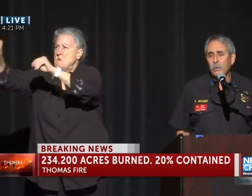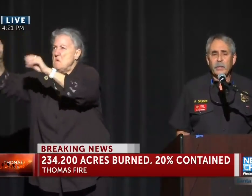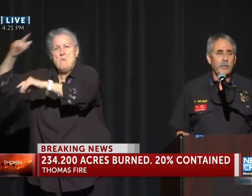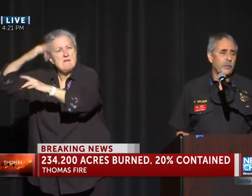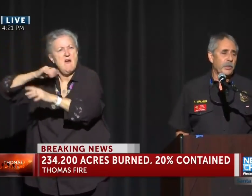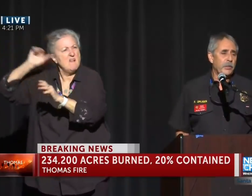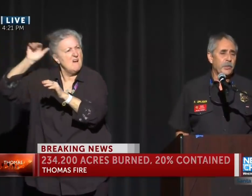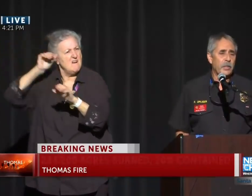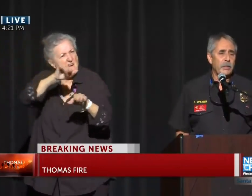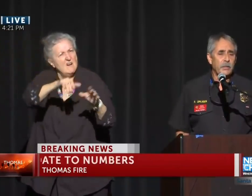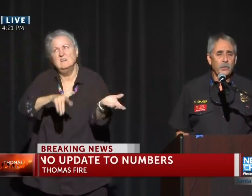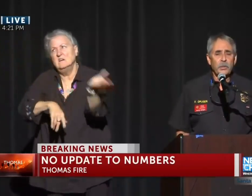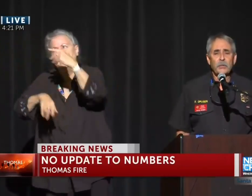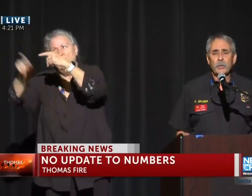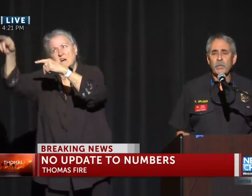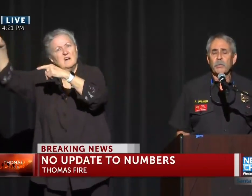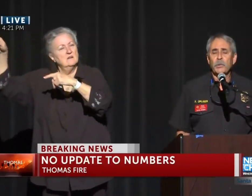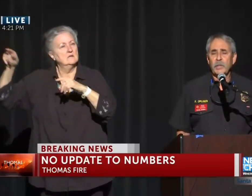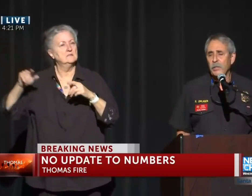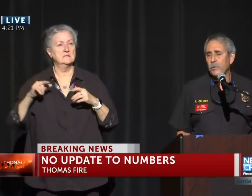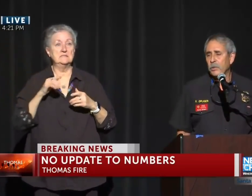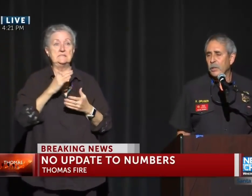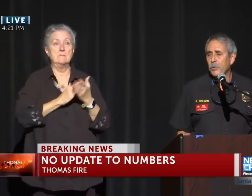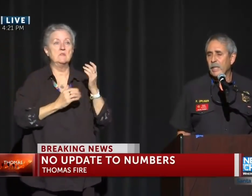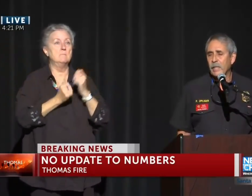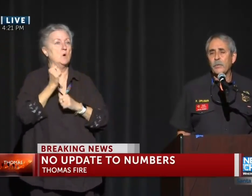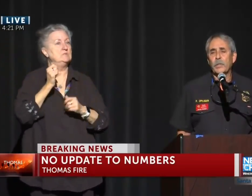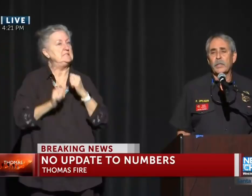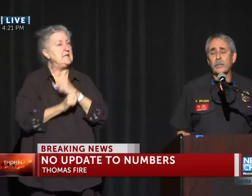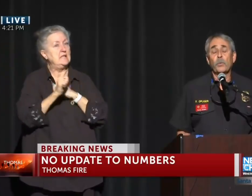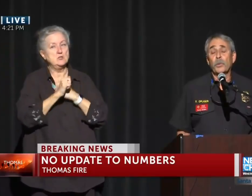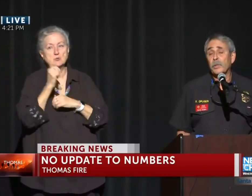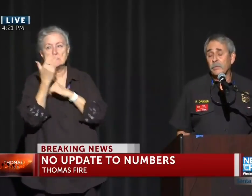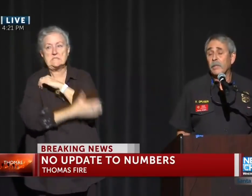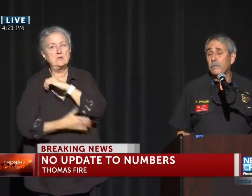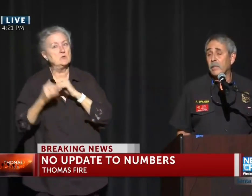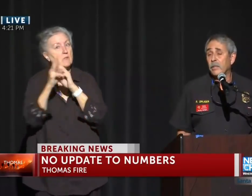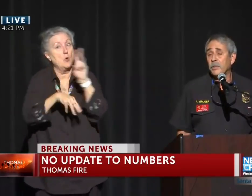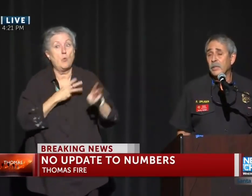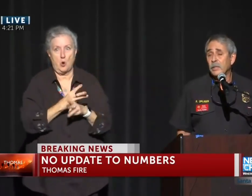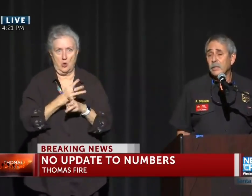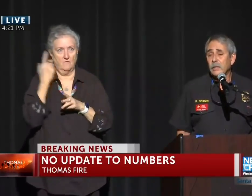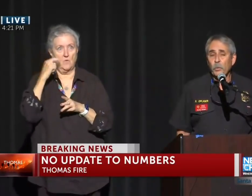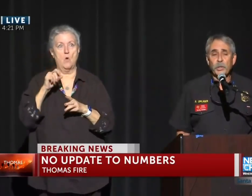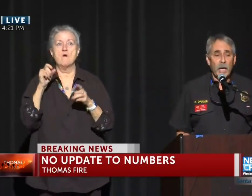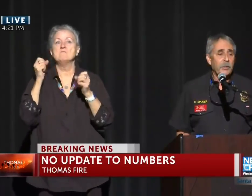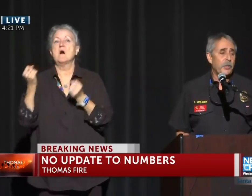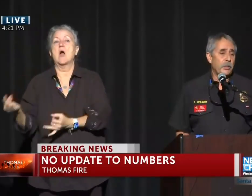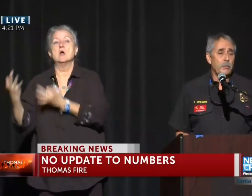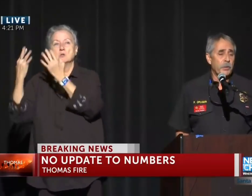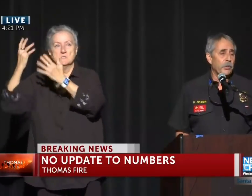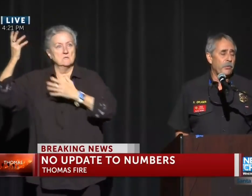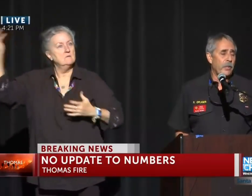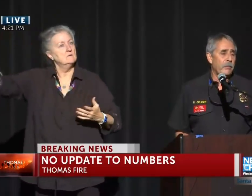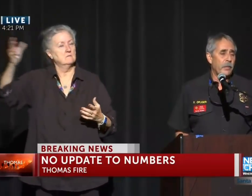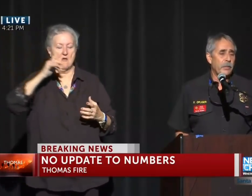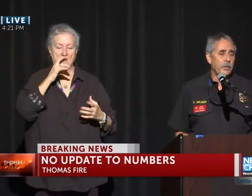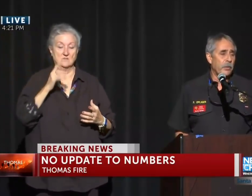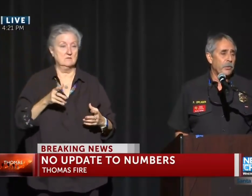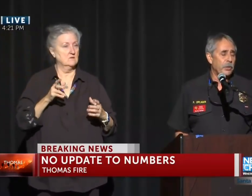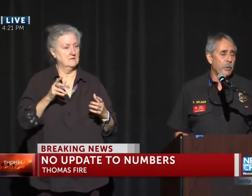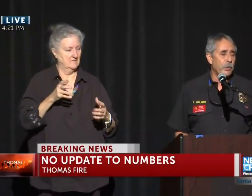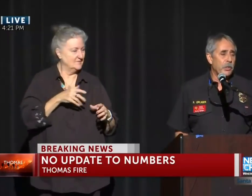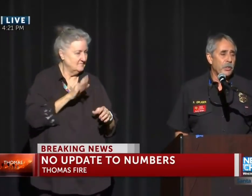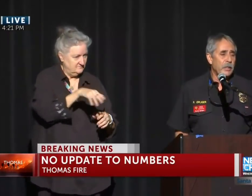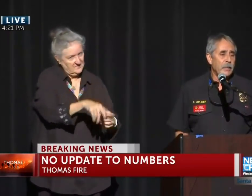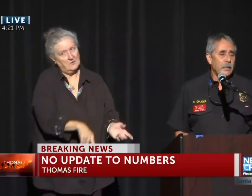out? Why aren't those hillsides? This is some of the most dangerous country anywhere in the world to fight fires. And we're not just going to put those